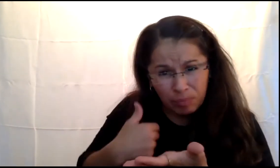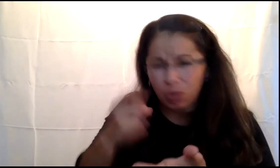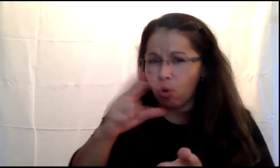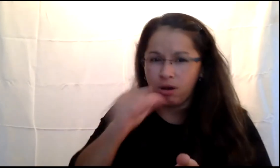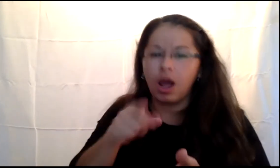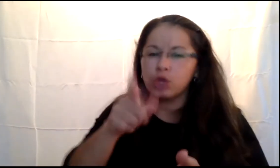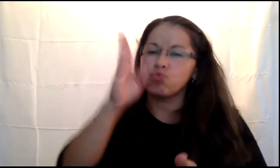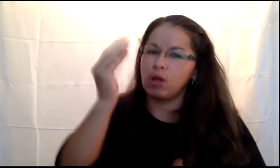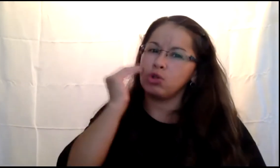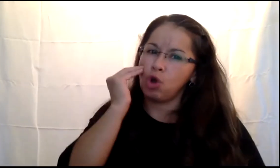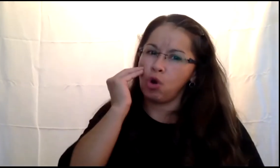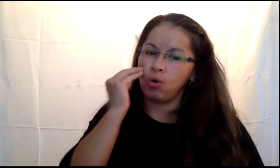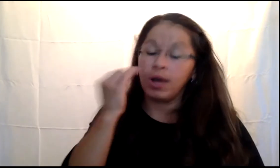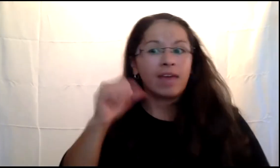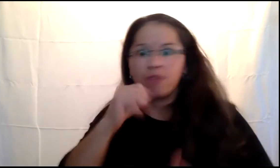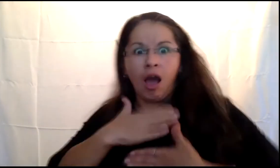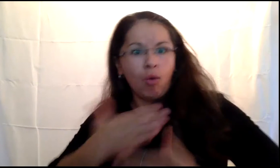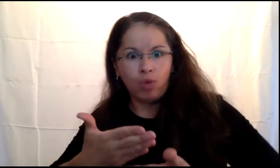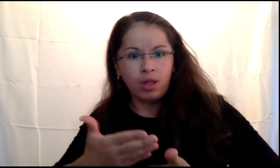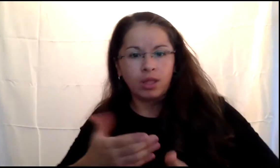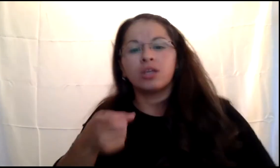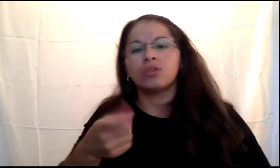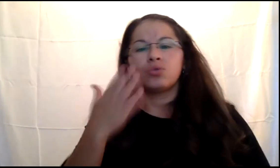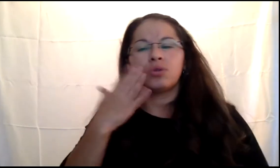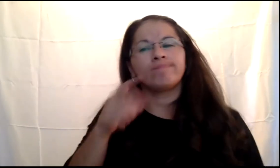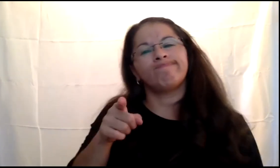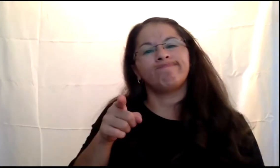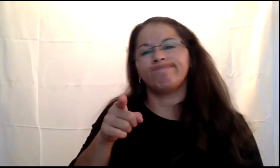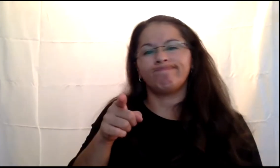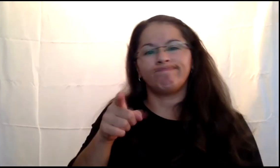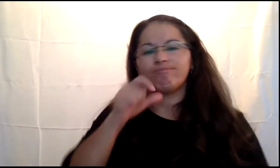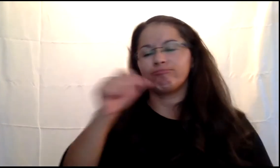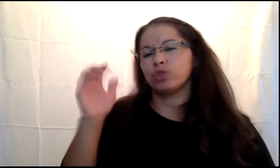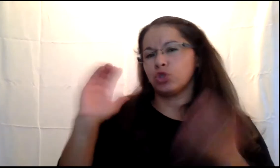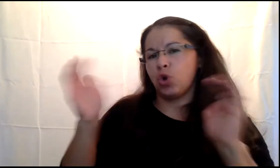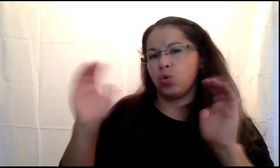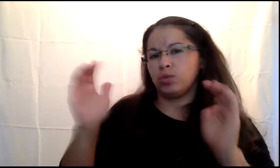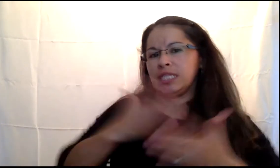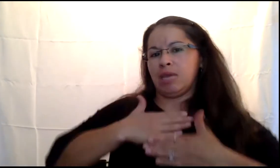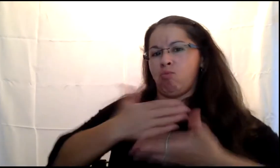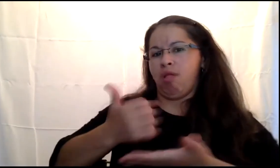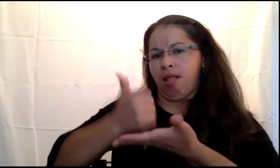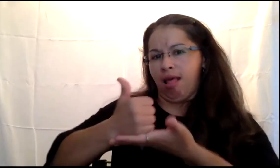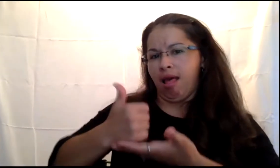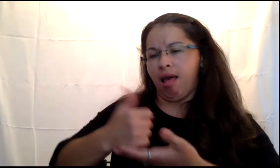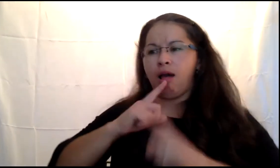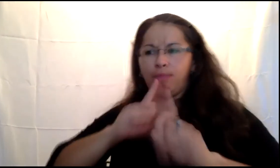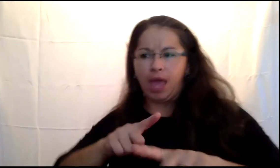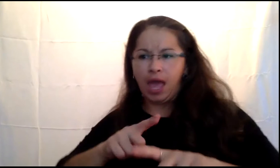part of that process, right? And you realize, hey, like, they don't seem very willing to help me or answer the questions or be able to be helpful about